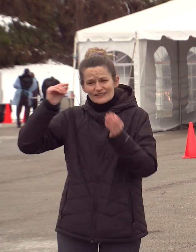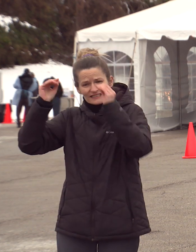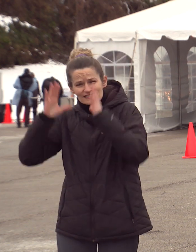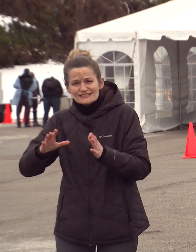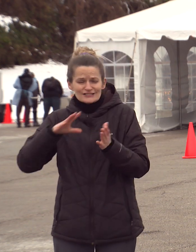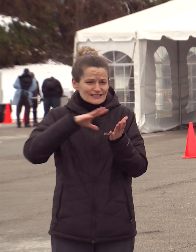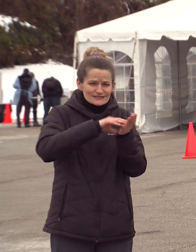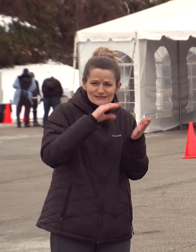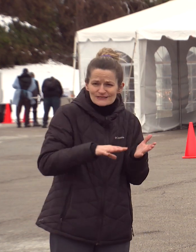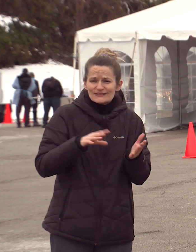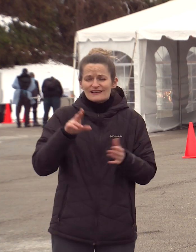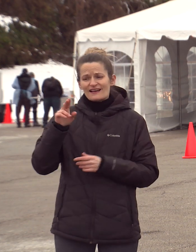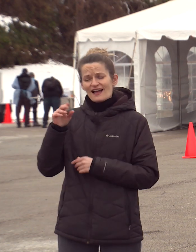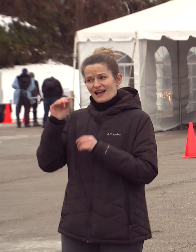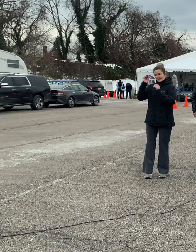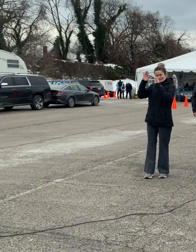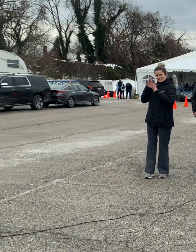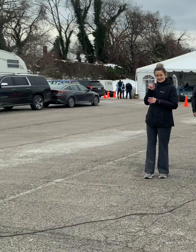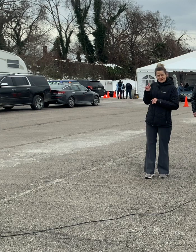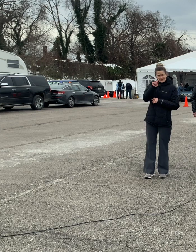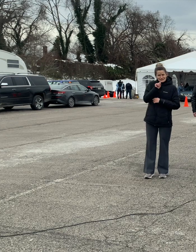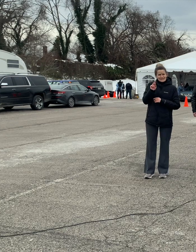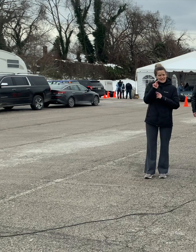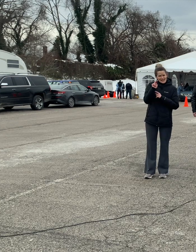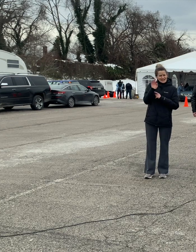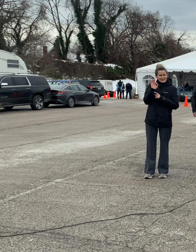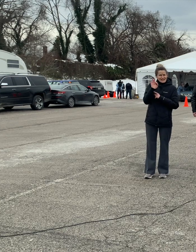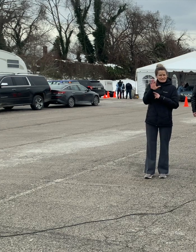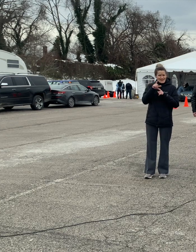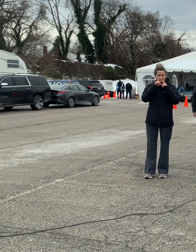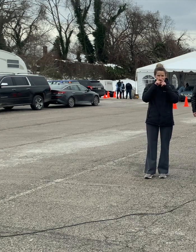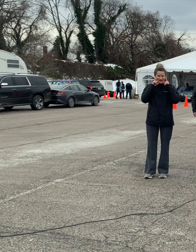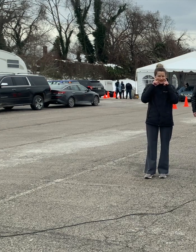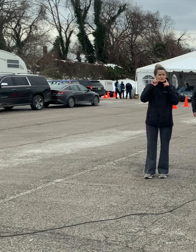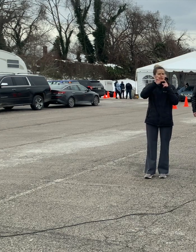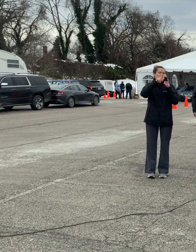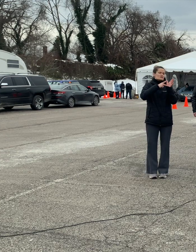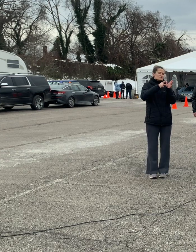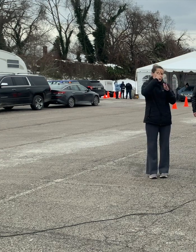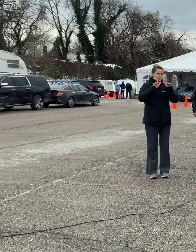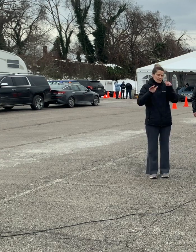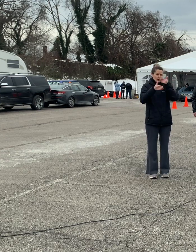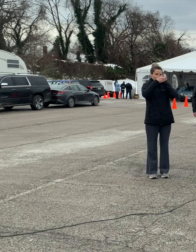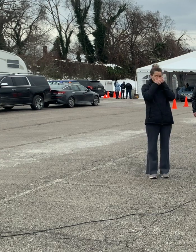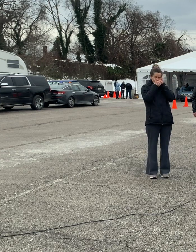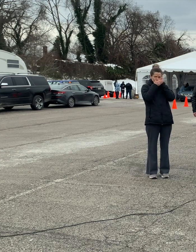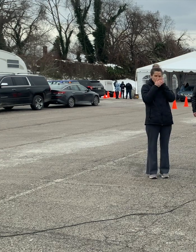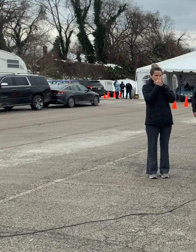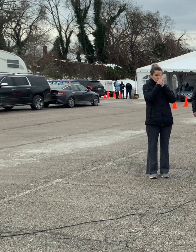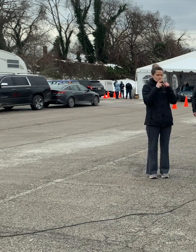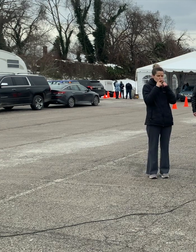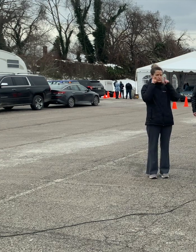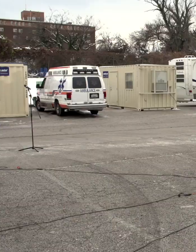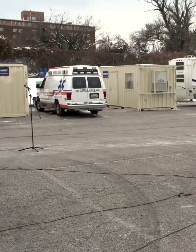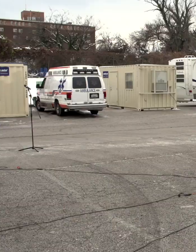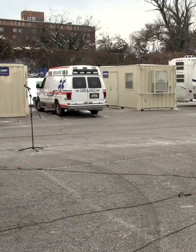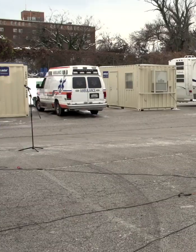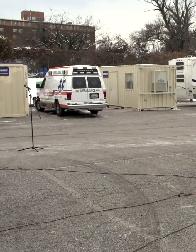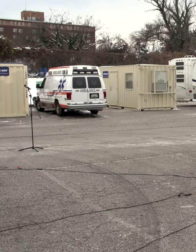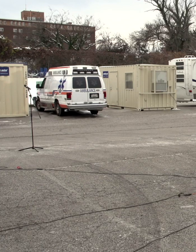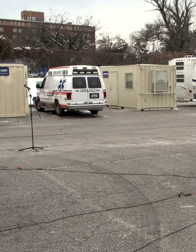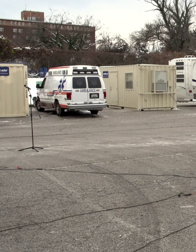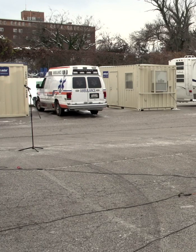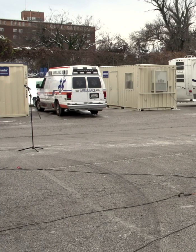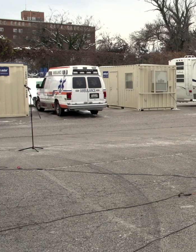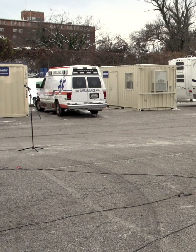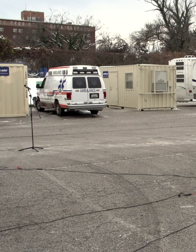masks or even double masking. We are also adapting new measures to protect Baltimoreans here in Baltimore who are